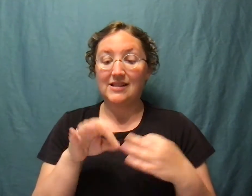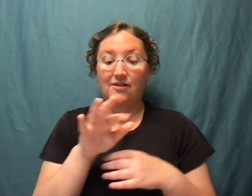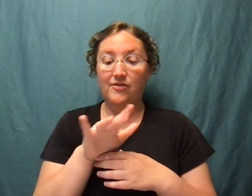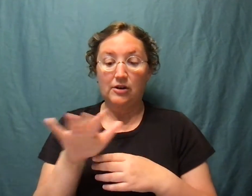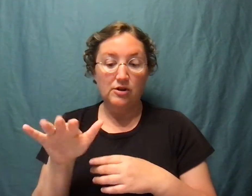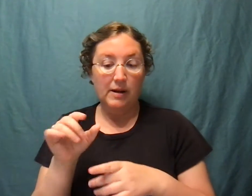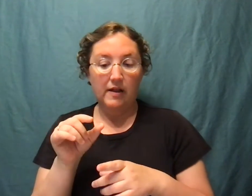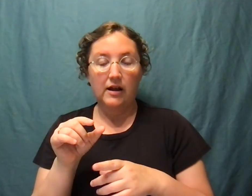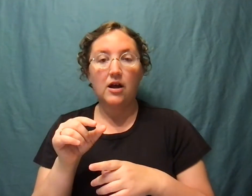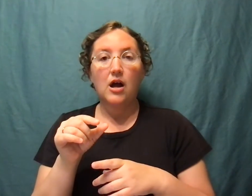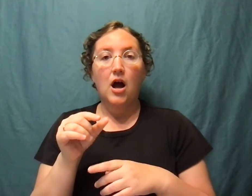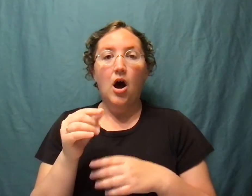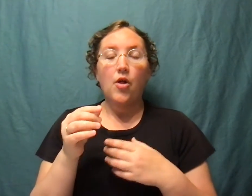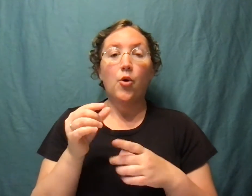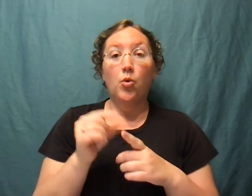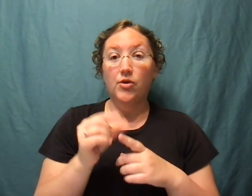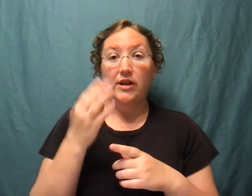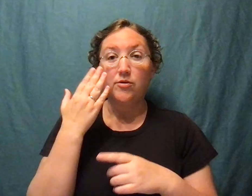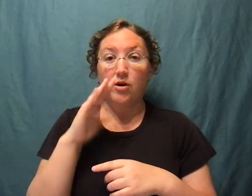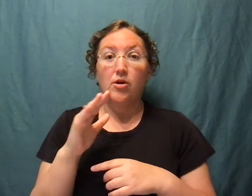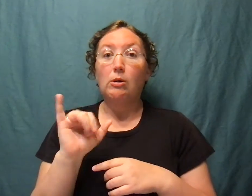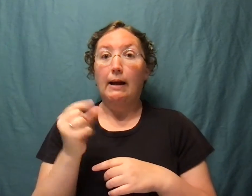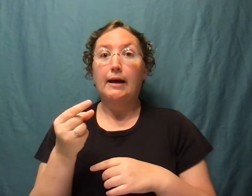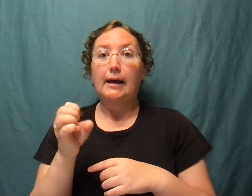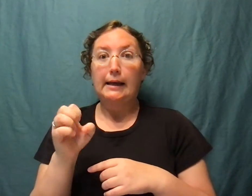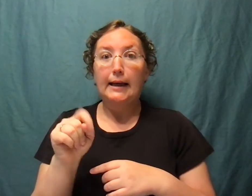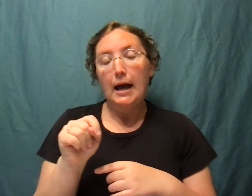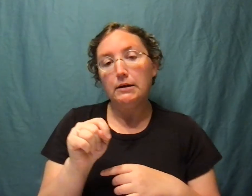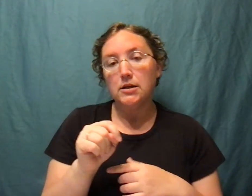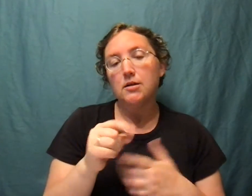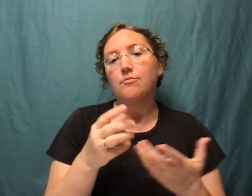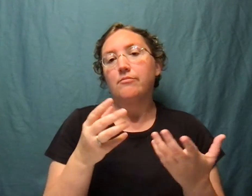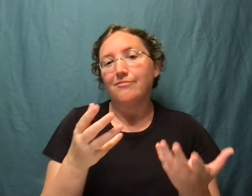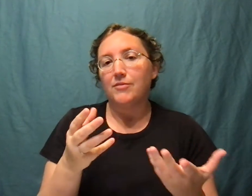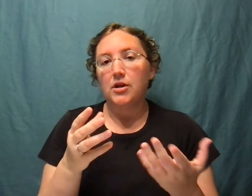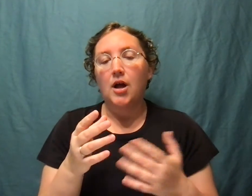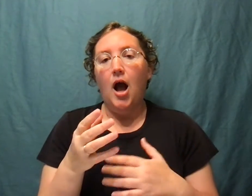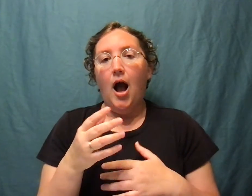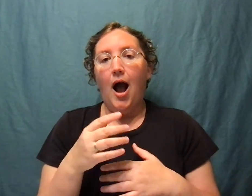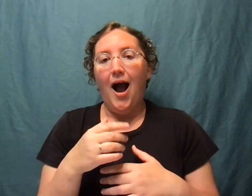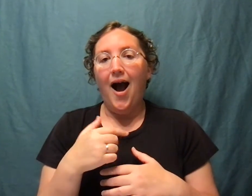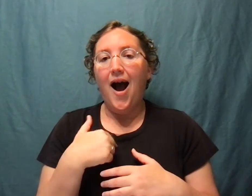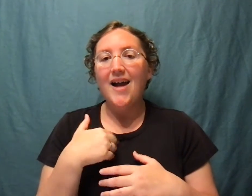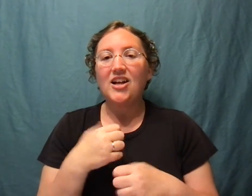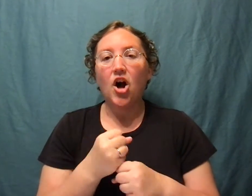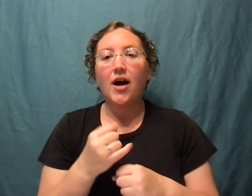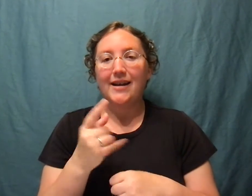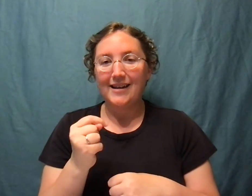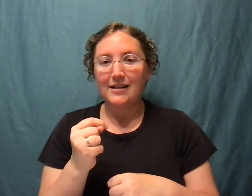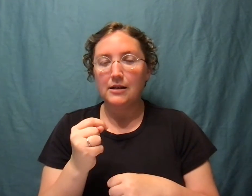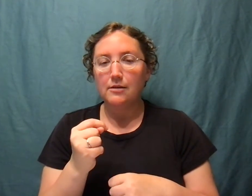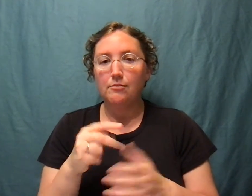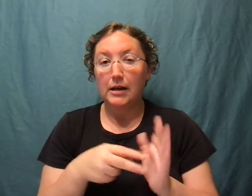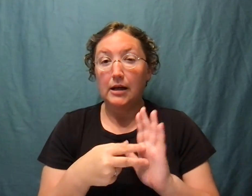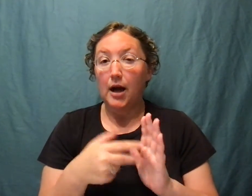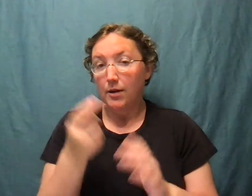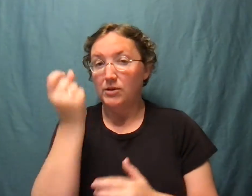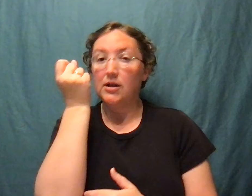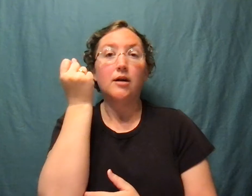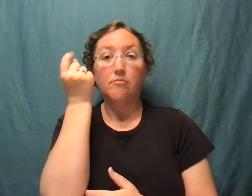of finger spelling the word that you don't know, like get. I got it, meaning I would sign I